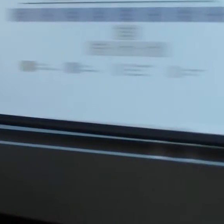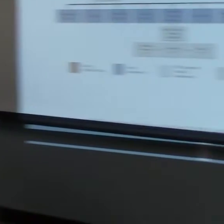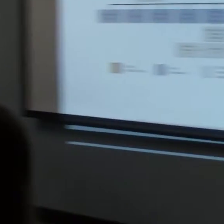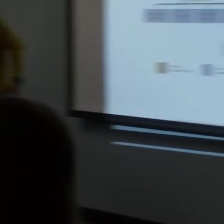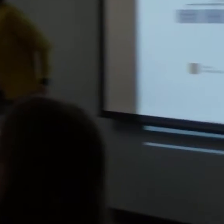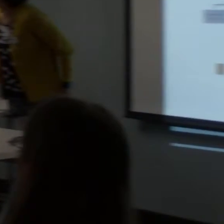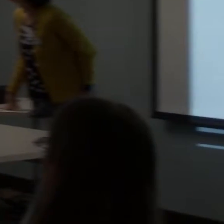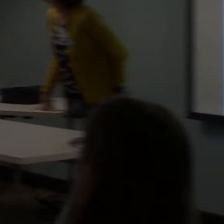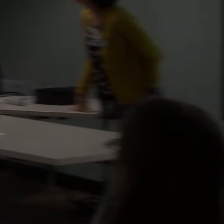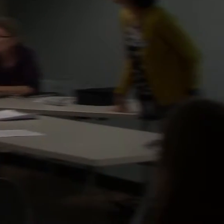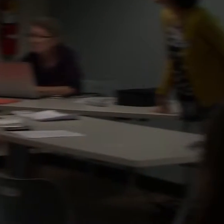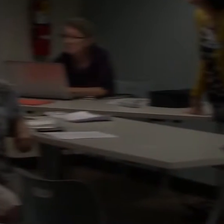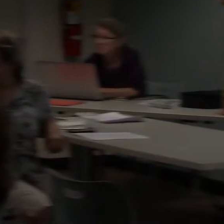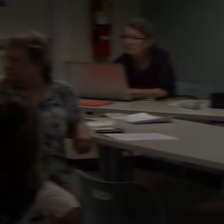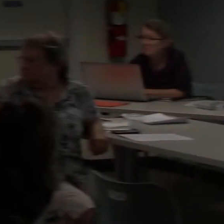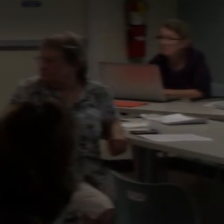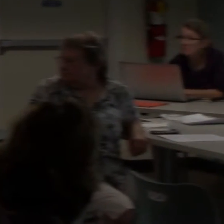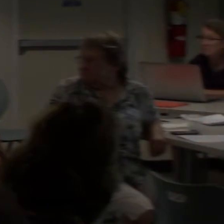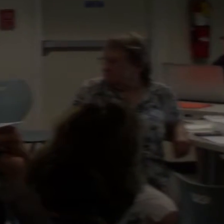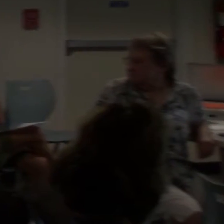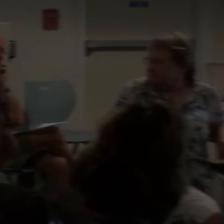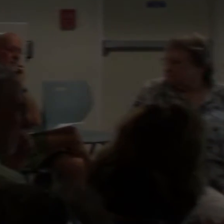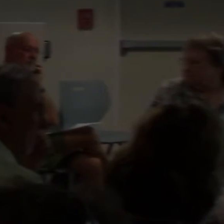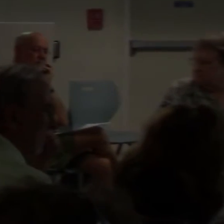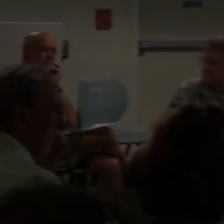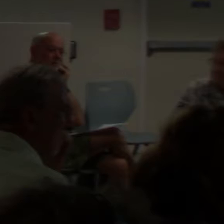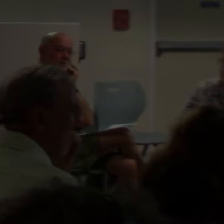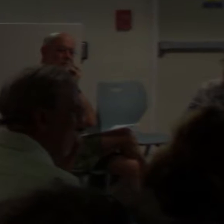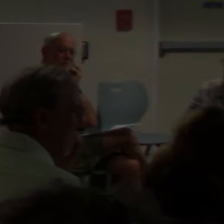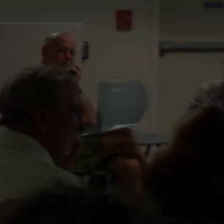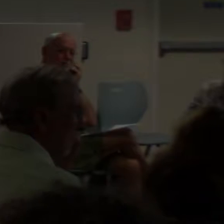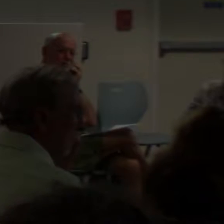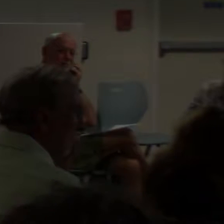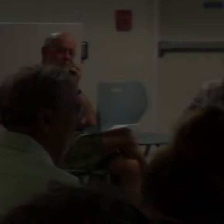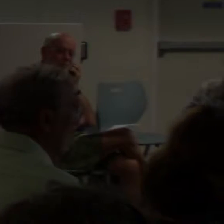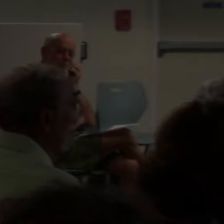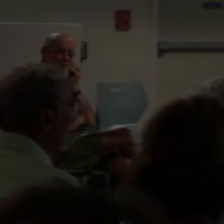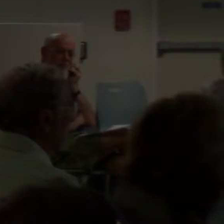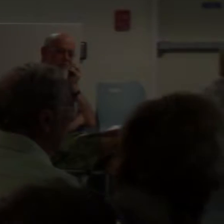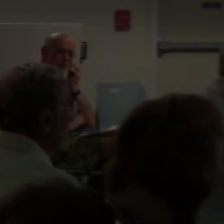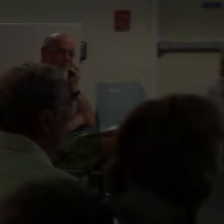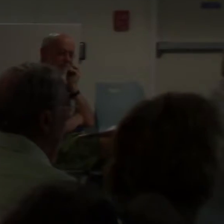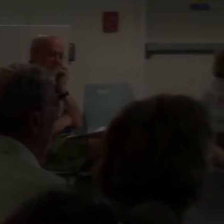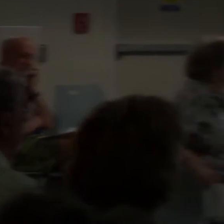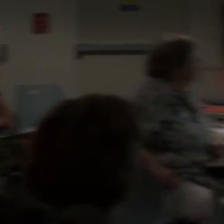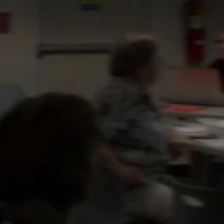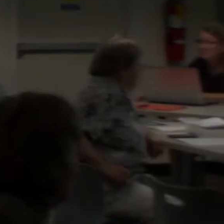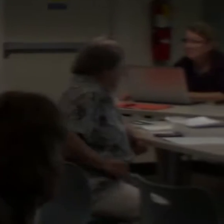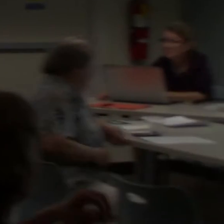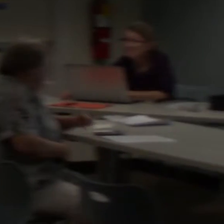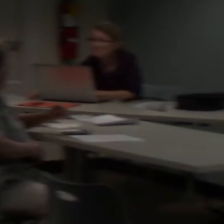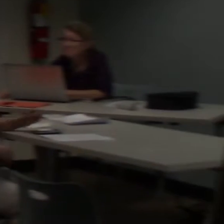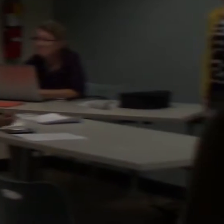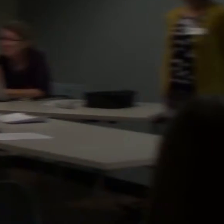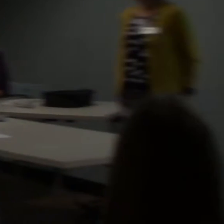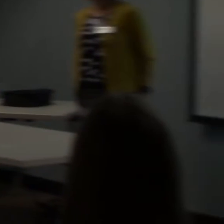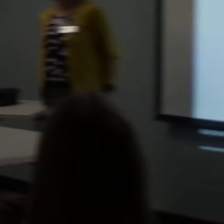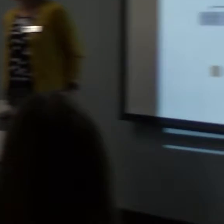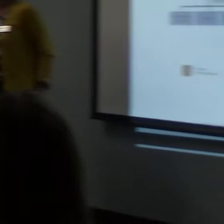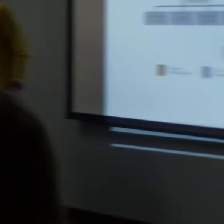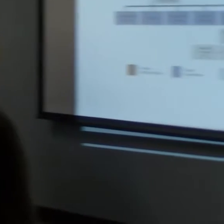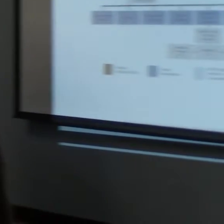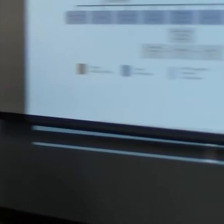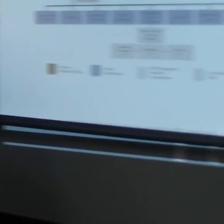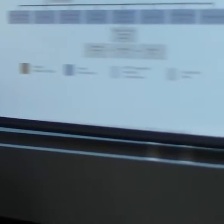So the three commissioners, what is their process from coming to a decision? A lot of talking.